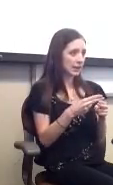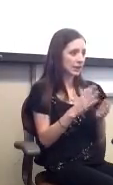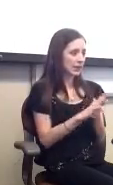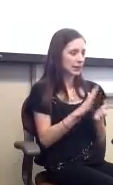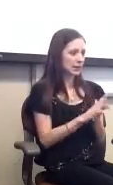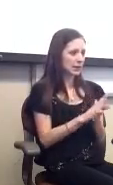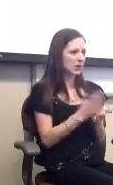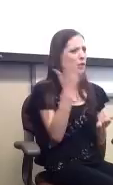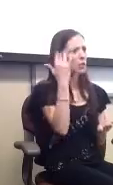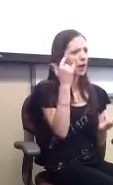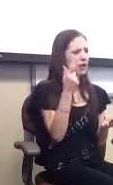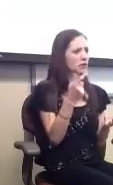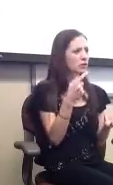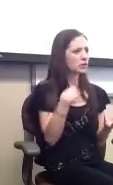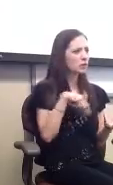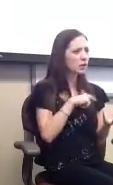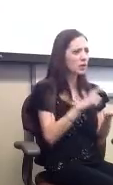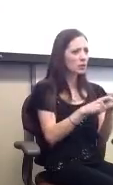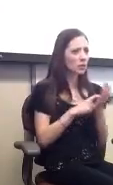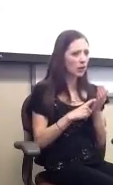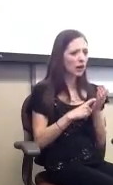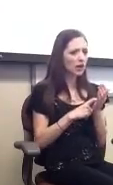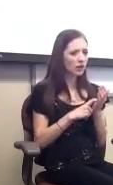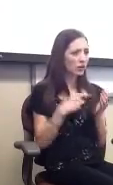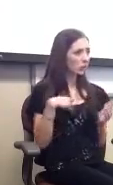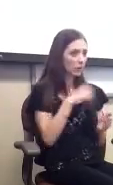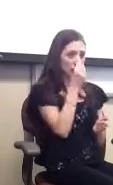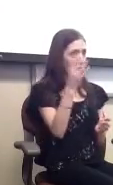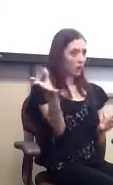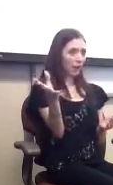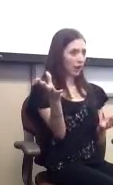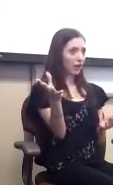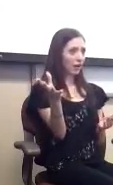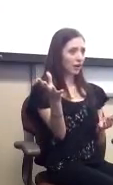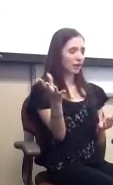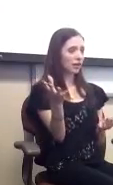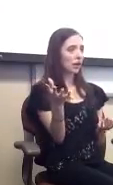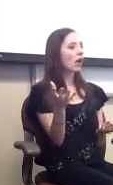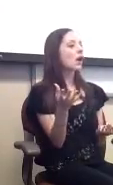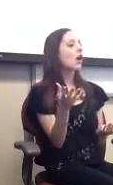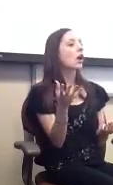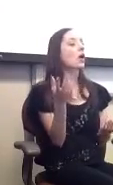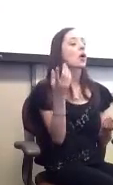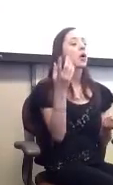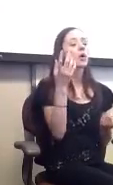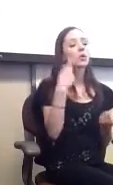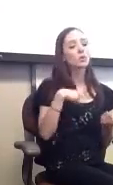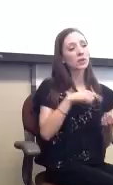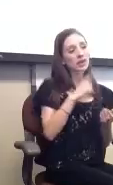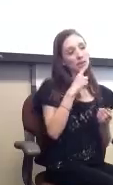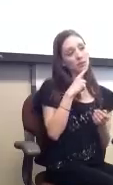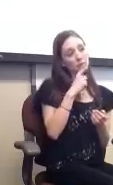care. We don't ask for tax. We really don't. The only reason I could think that it would have to have a name there would be if at some